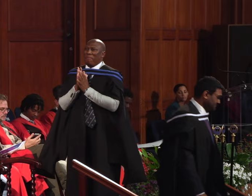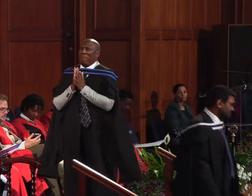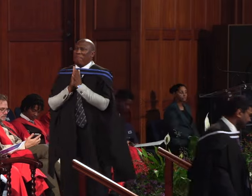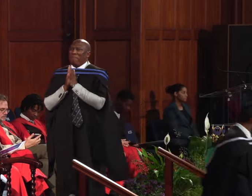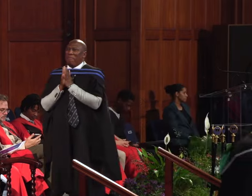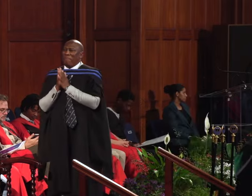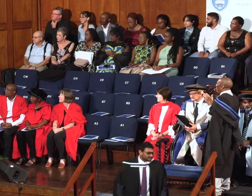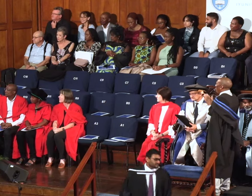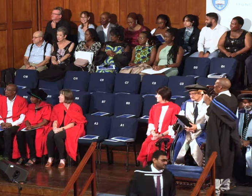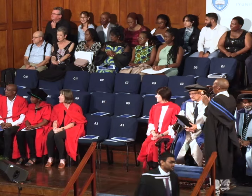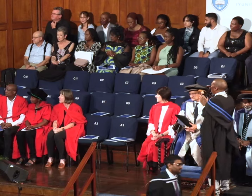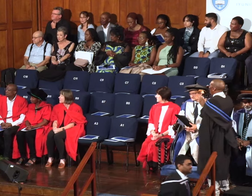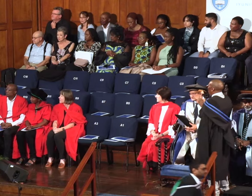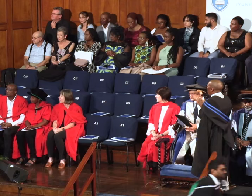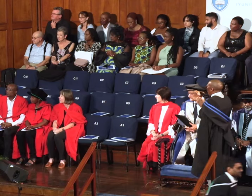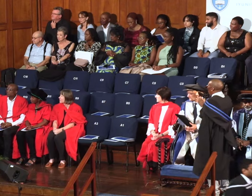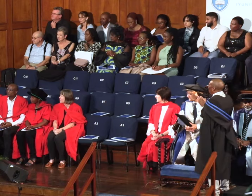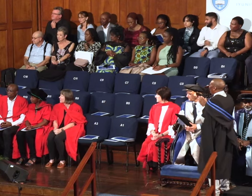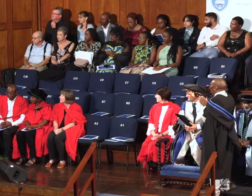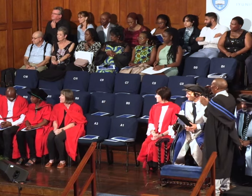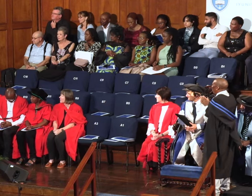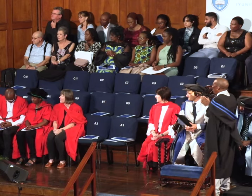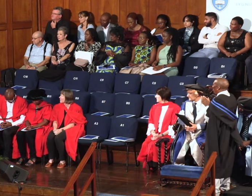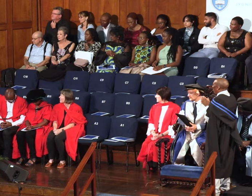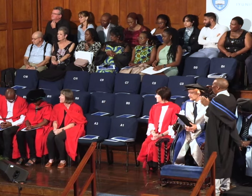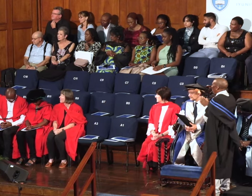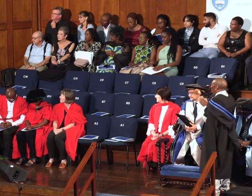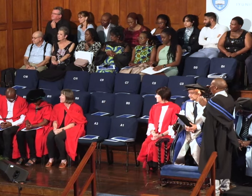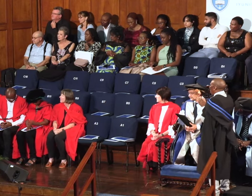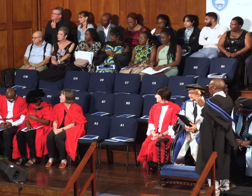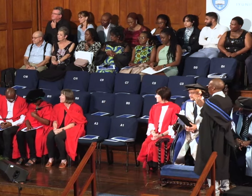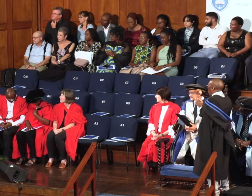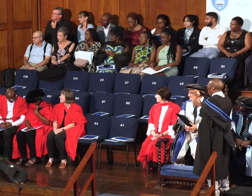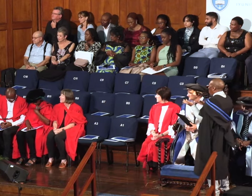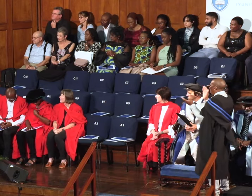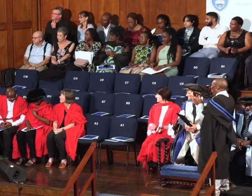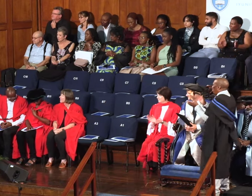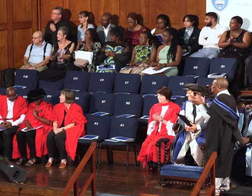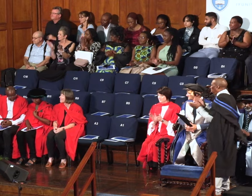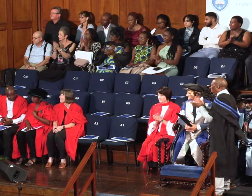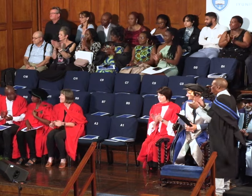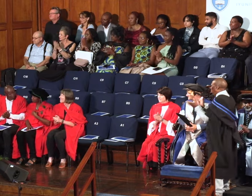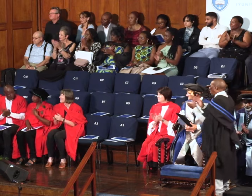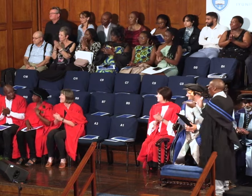For Bachelor of Architectural Studies Honours, Kumalo Lubuyo Mshlakasa.